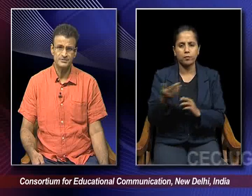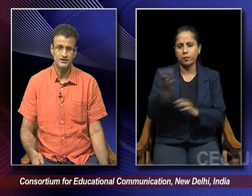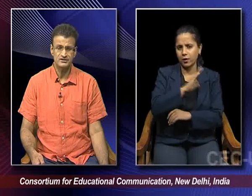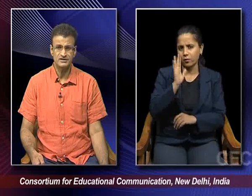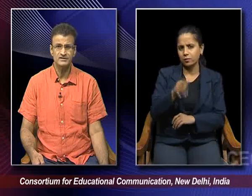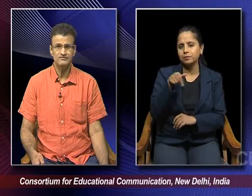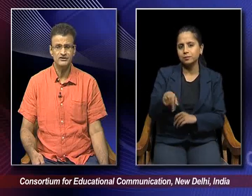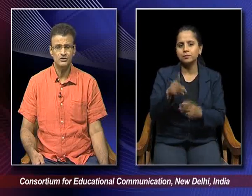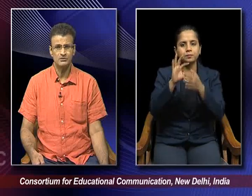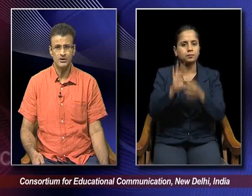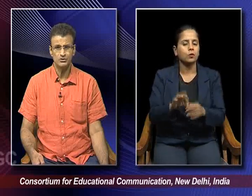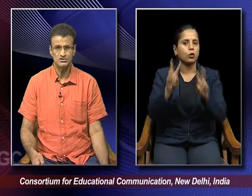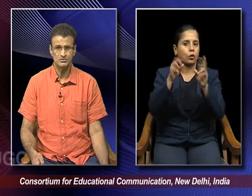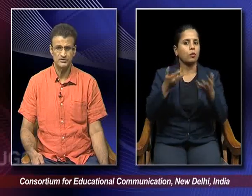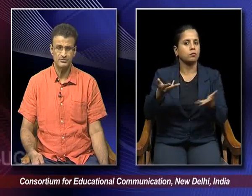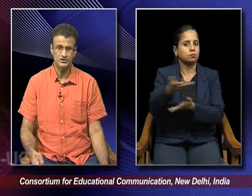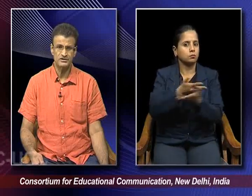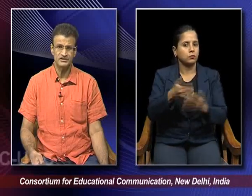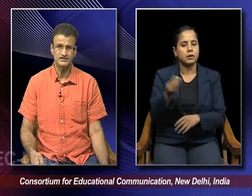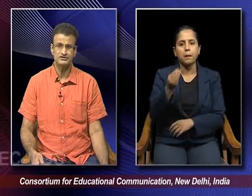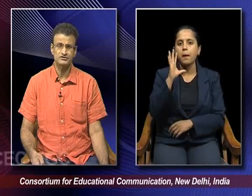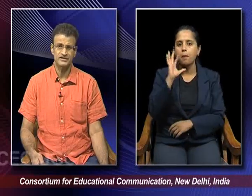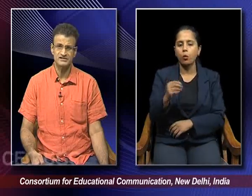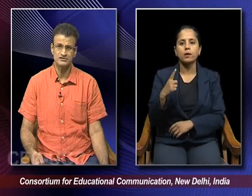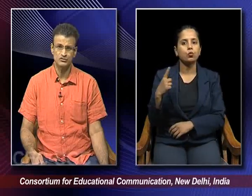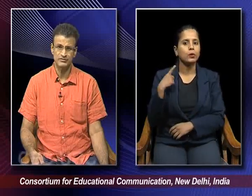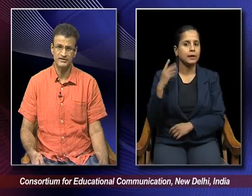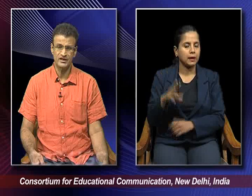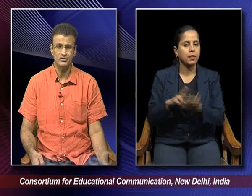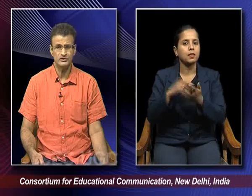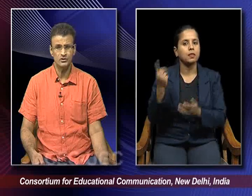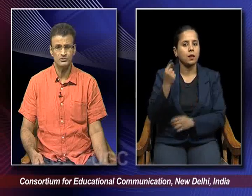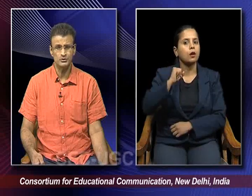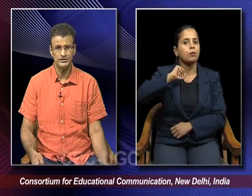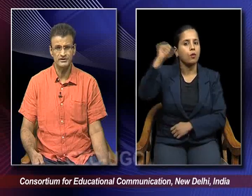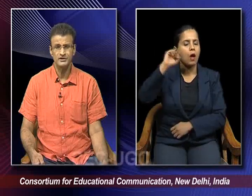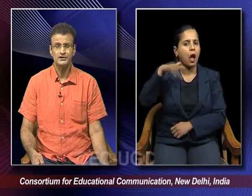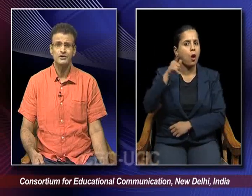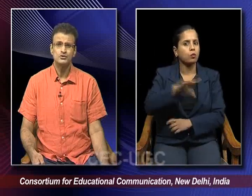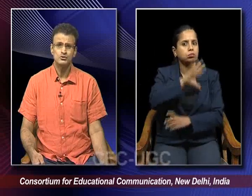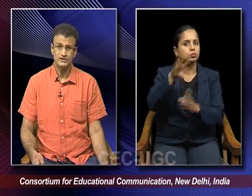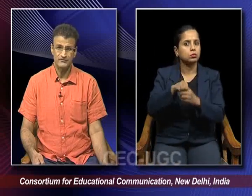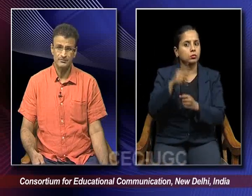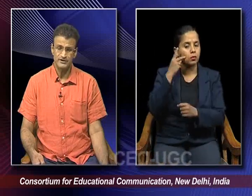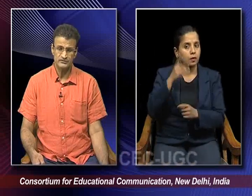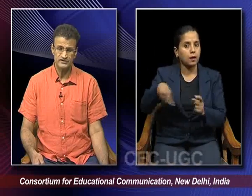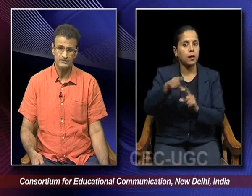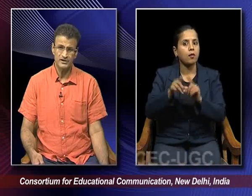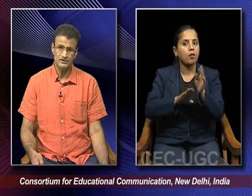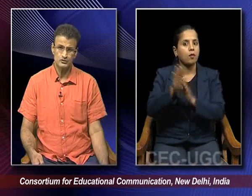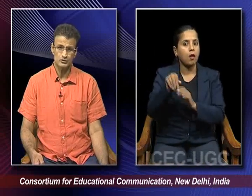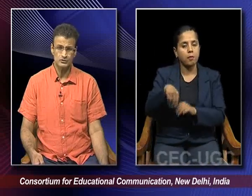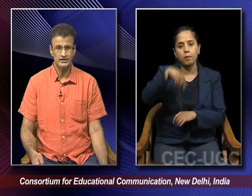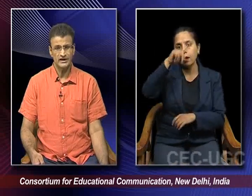this particular theme, we talked about some of the important leaders of the national movement, how they contributed to the development of